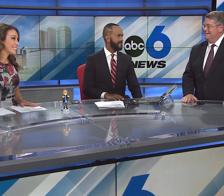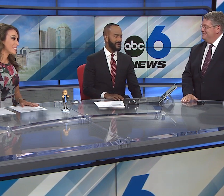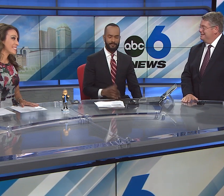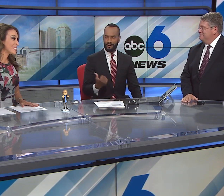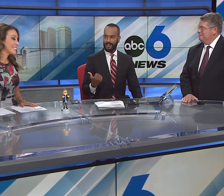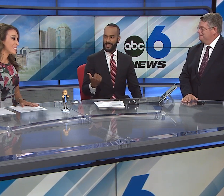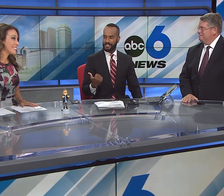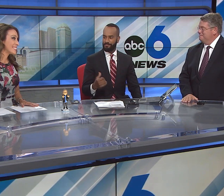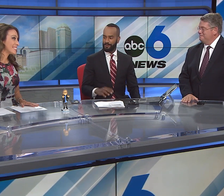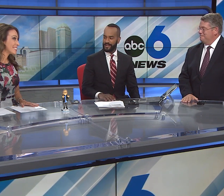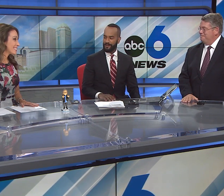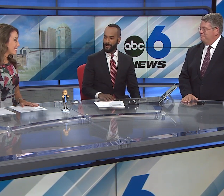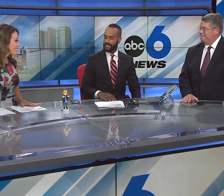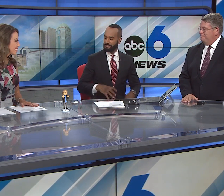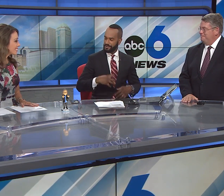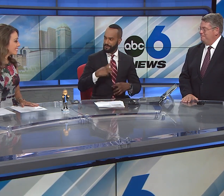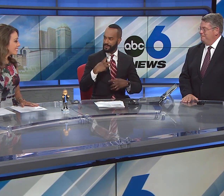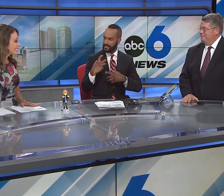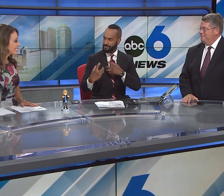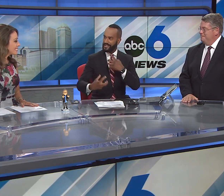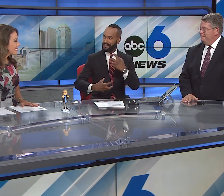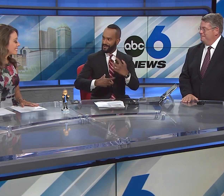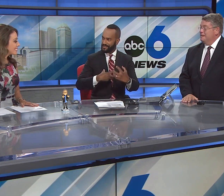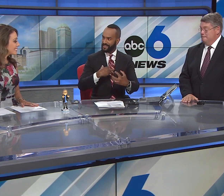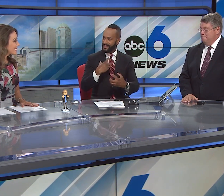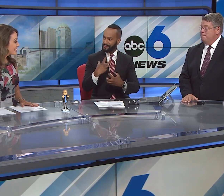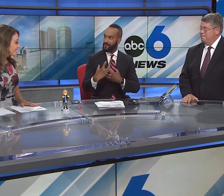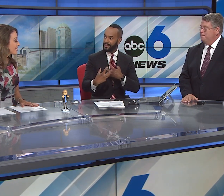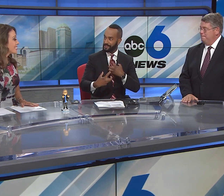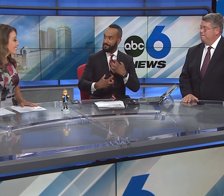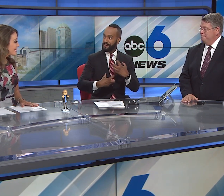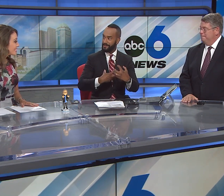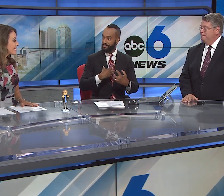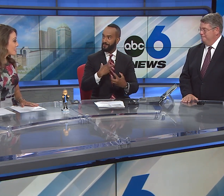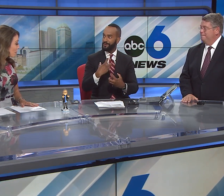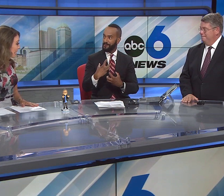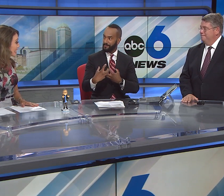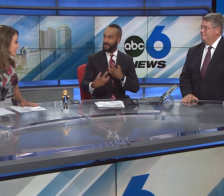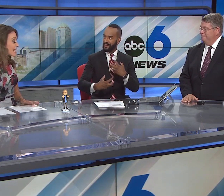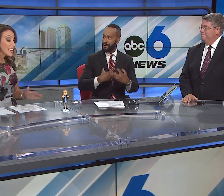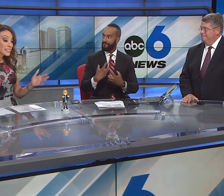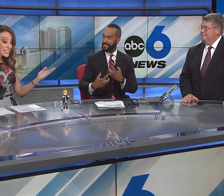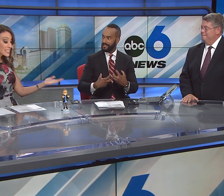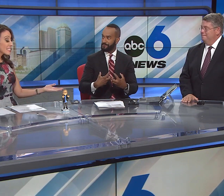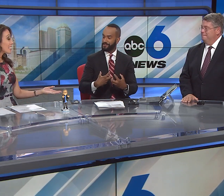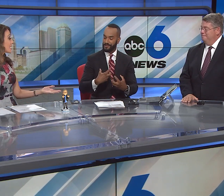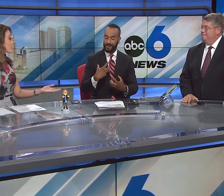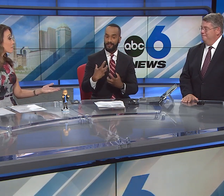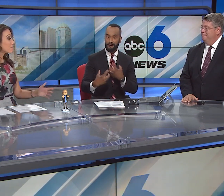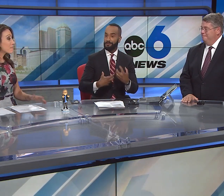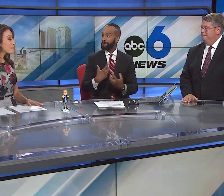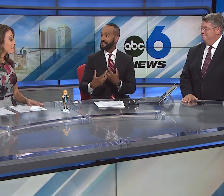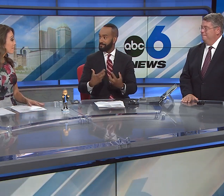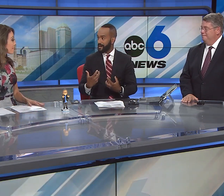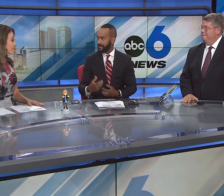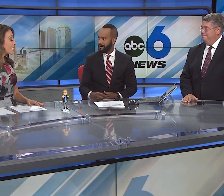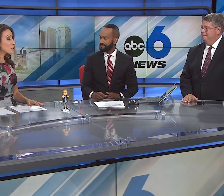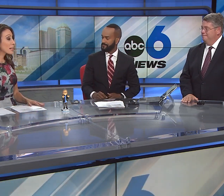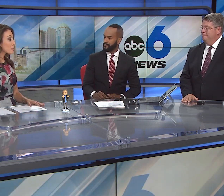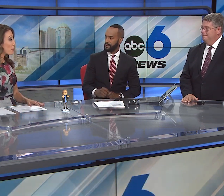And I'm really glad she broke down why she was so expressive. I think that's why so many people, you know, really gravitated towards her, and it was a reason behind that. That's right. It's part